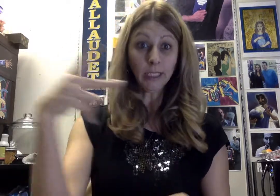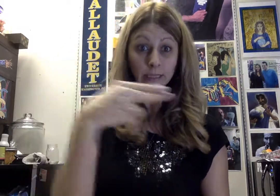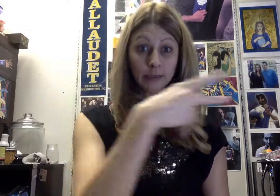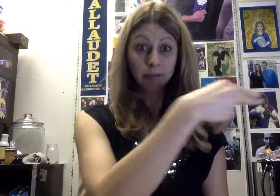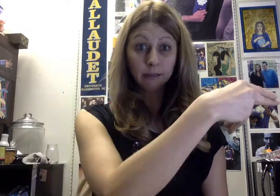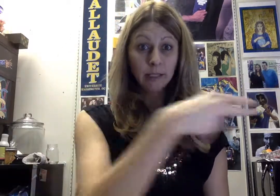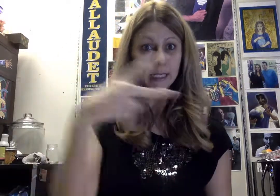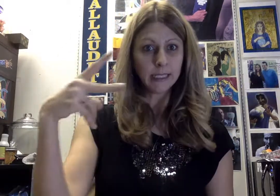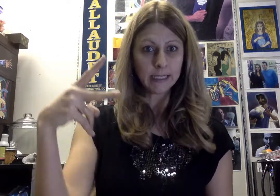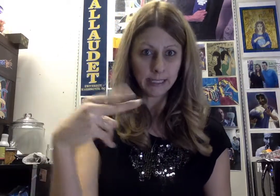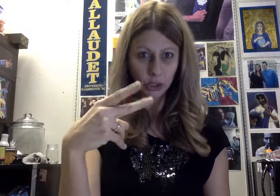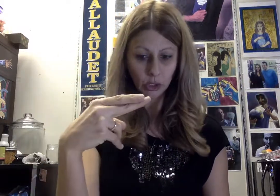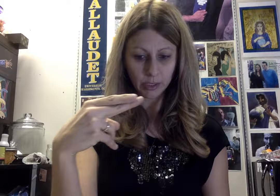Cut, scissors.